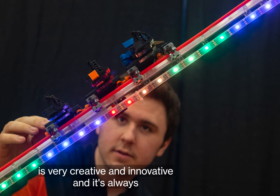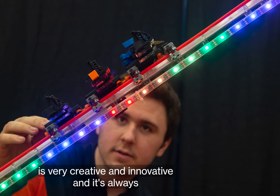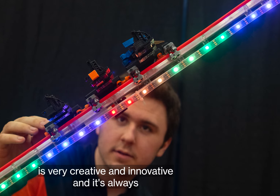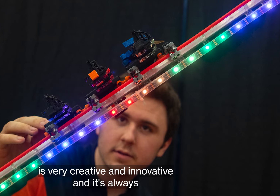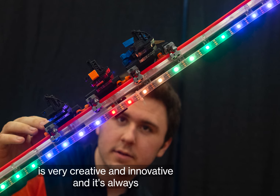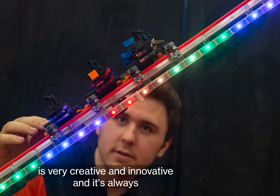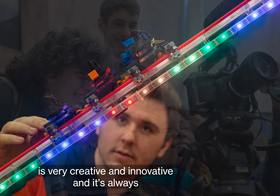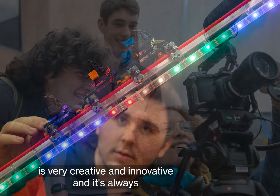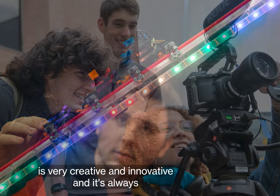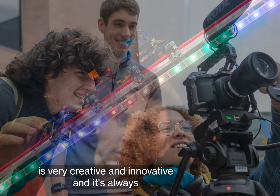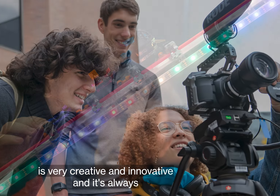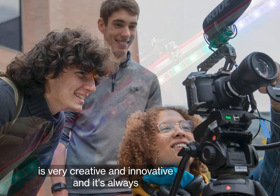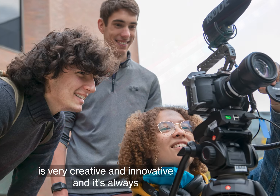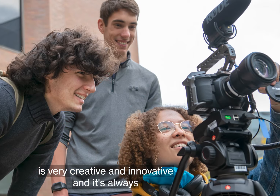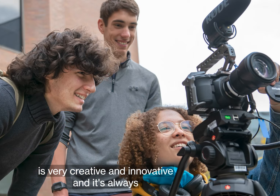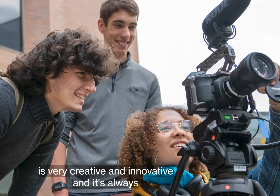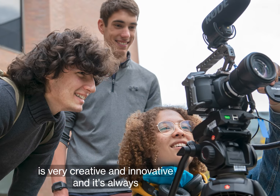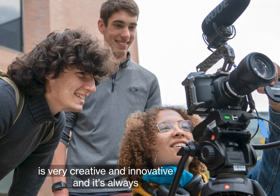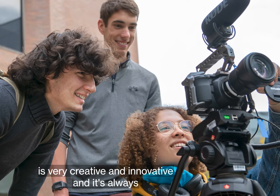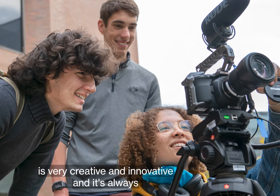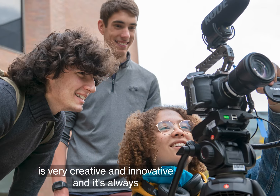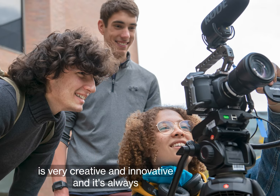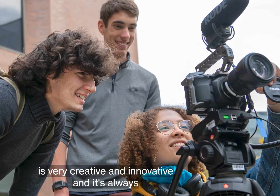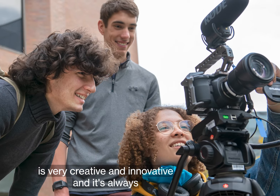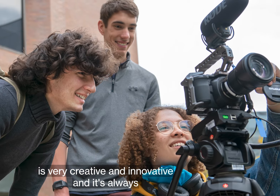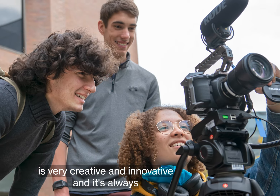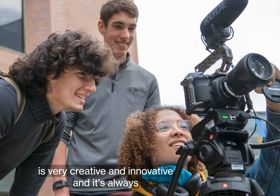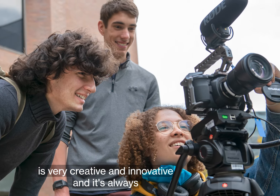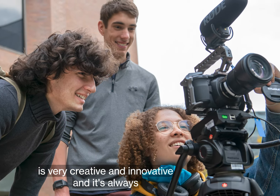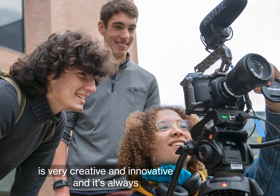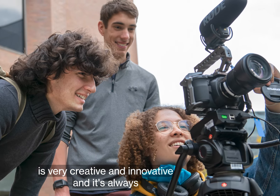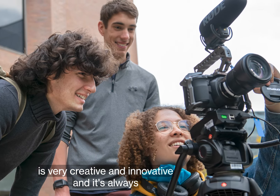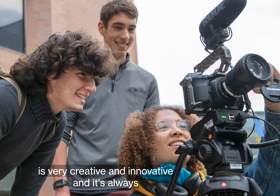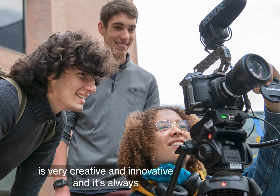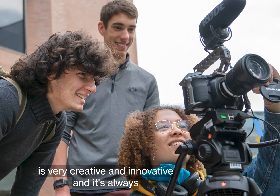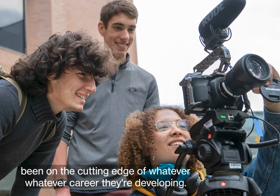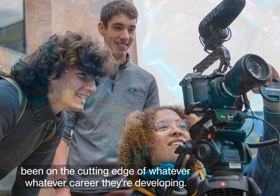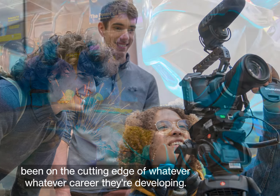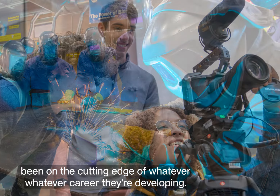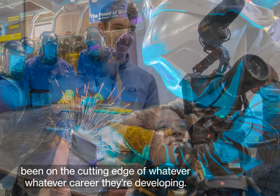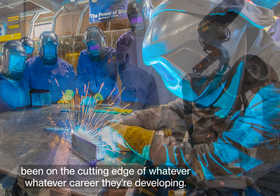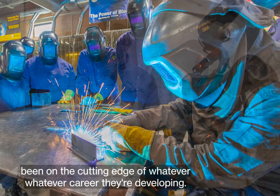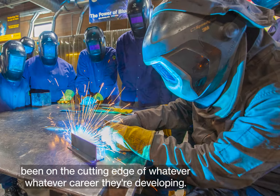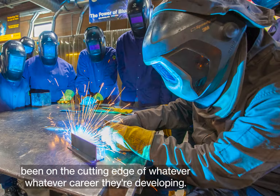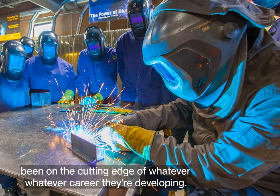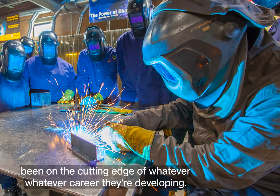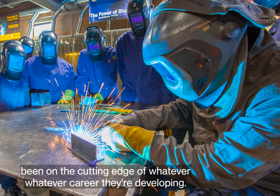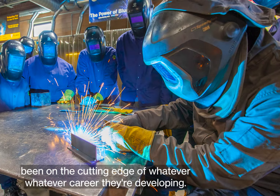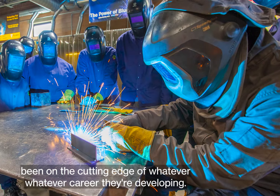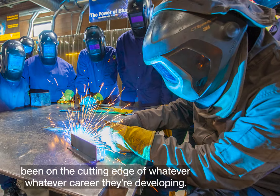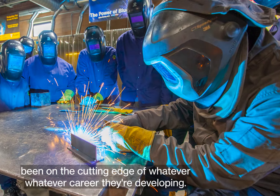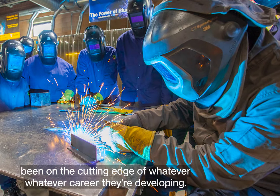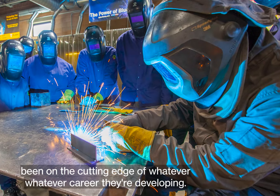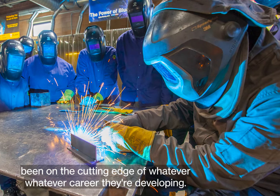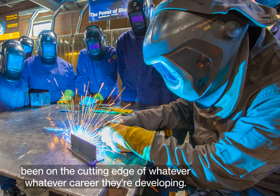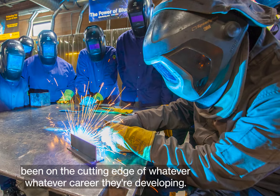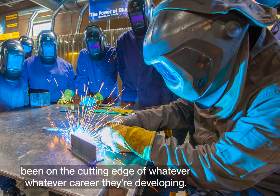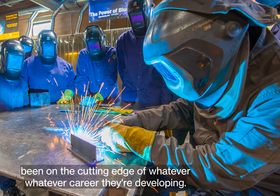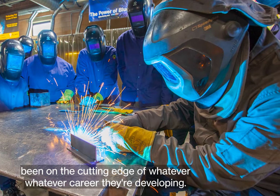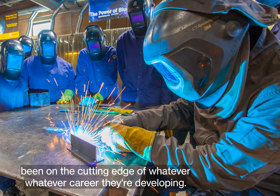creative and innovative. And it's always been on the cutting edge of whatever